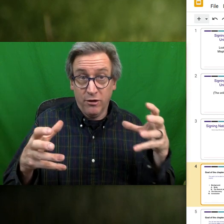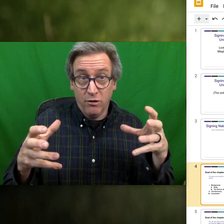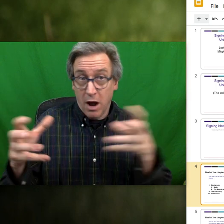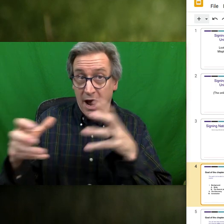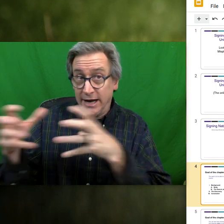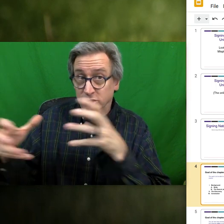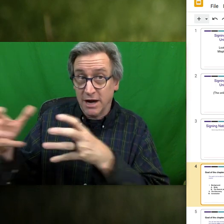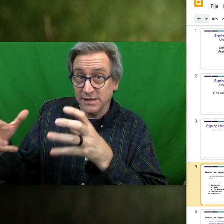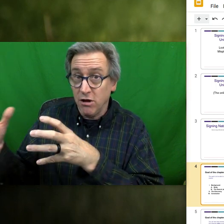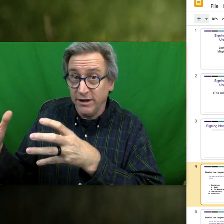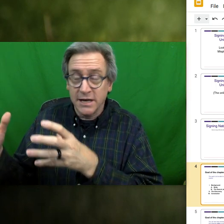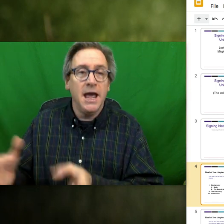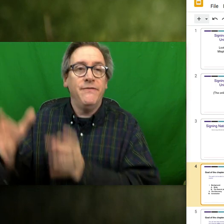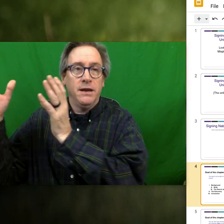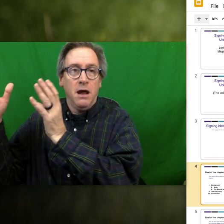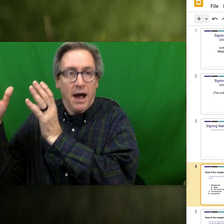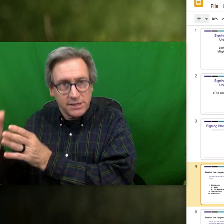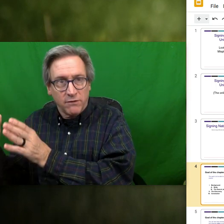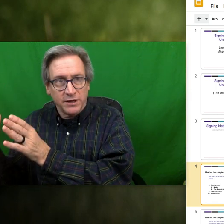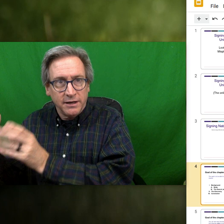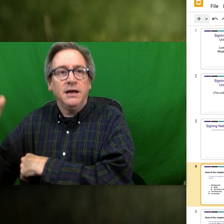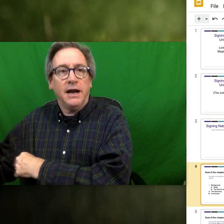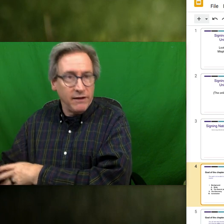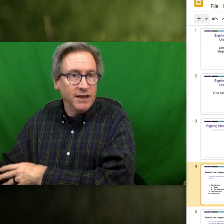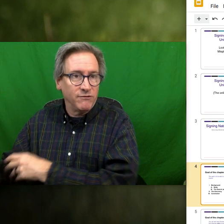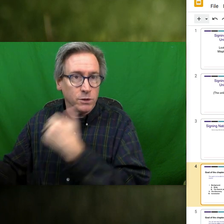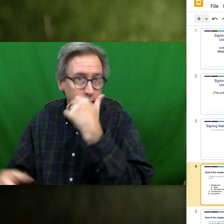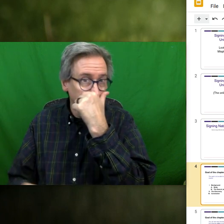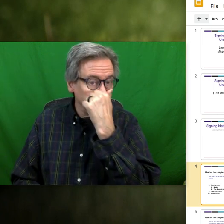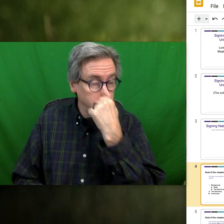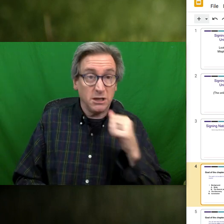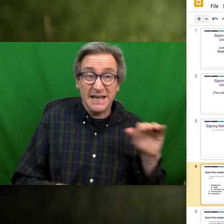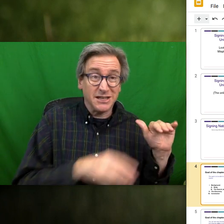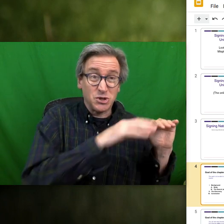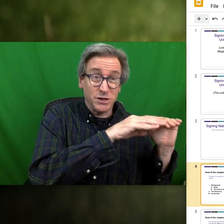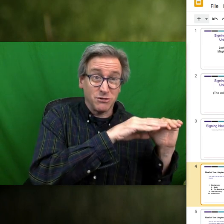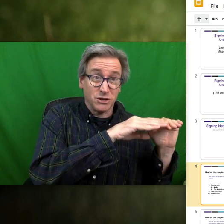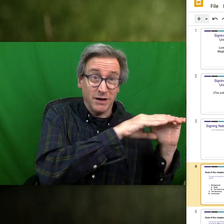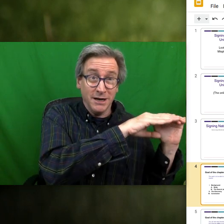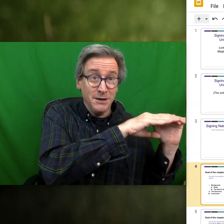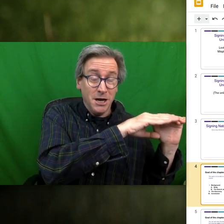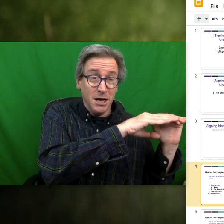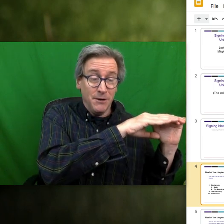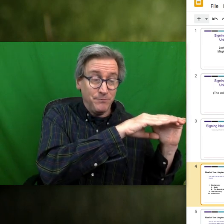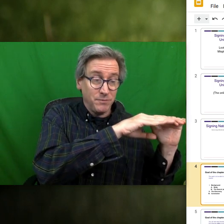and I tried to solve it, and then I solved it. How did I feel afterwards? Classic story structure,